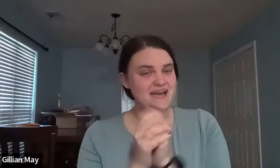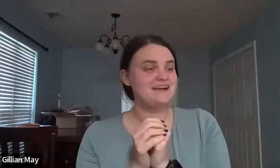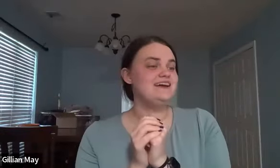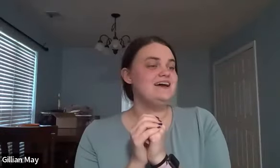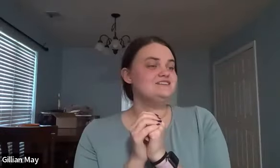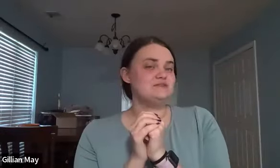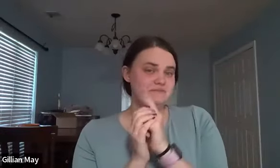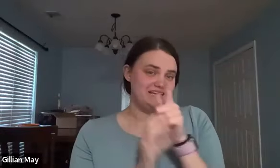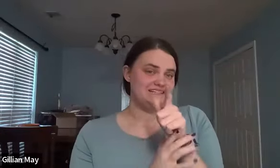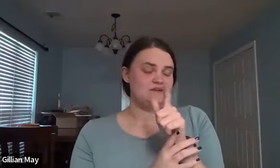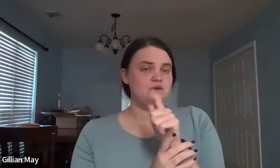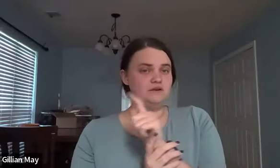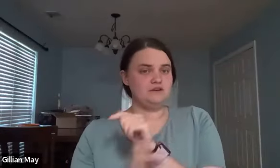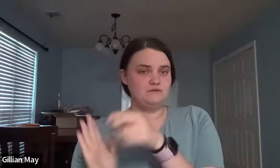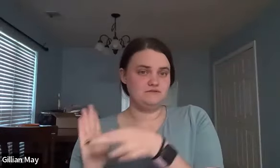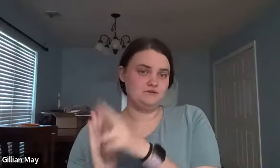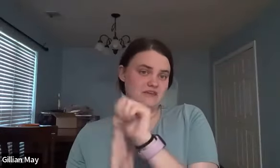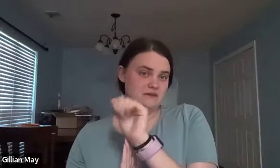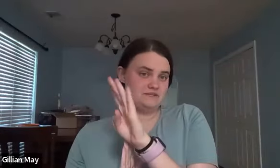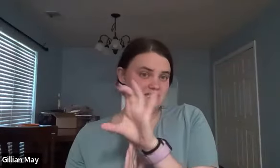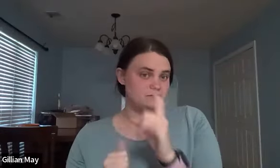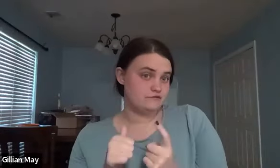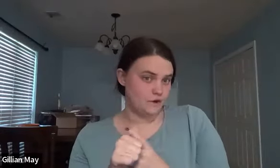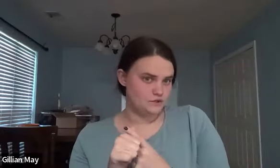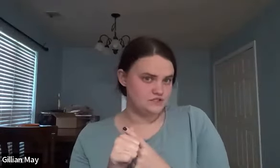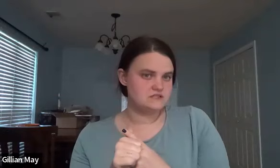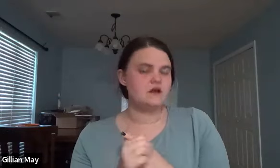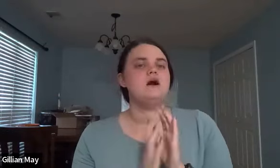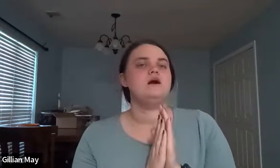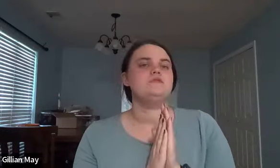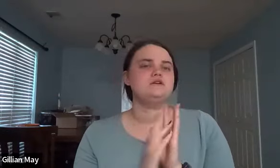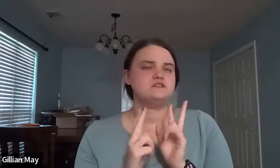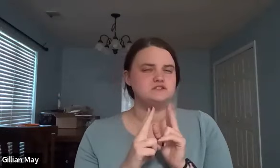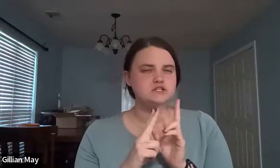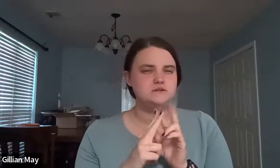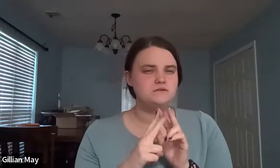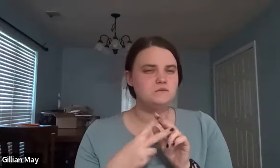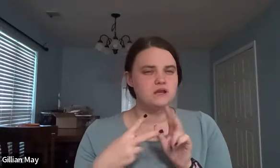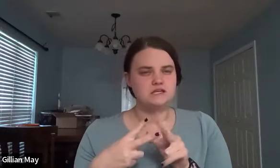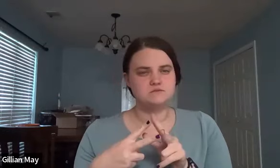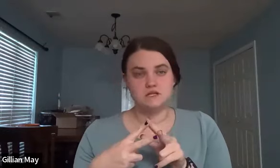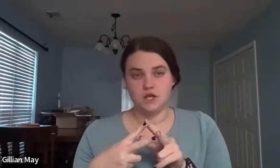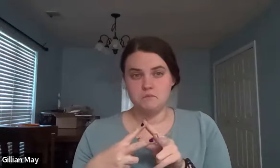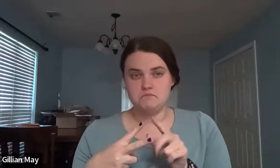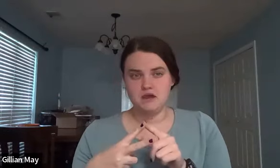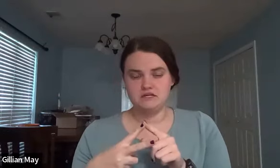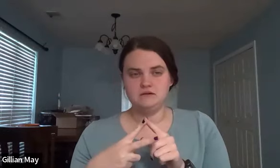back. So like Miss Katie said, we are going to review the ABCs first. There's two different ways we can go about it.